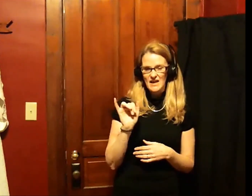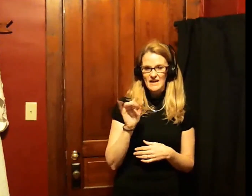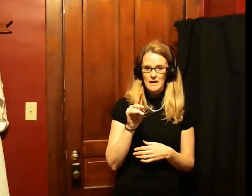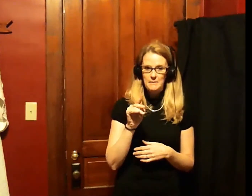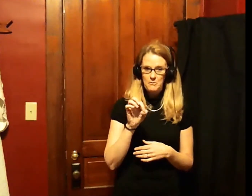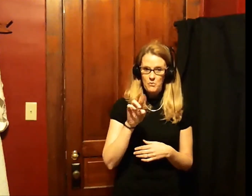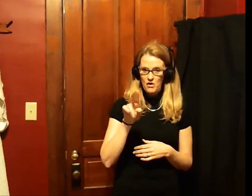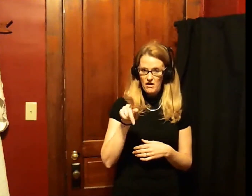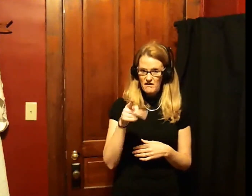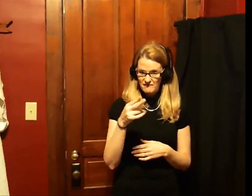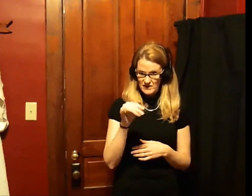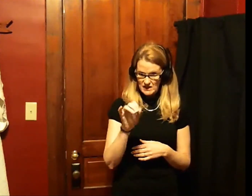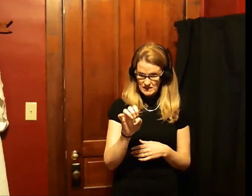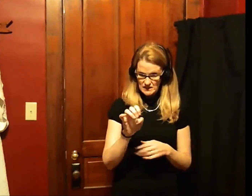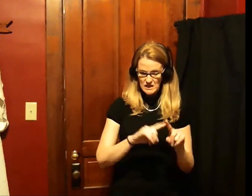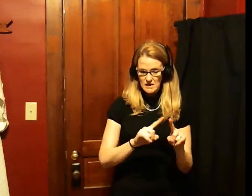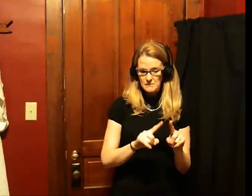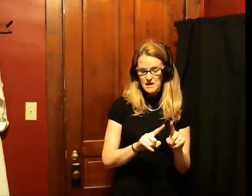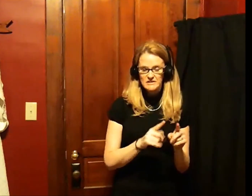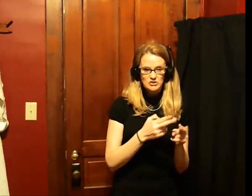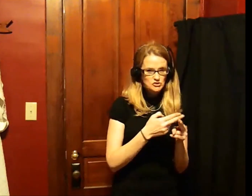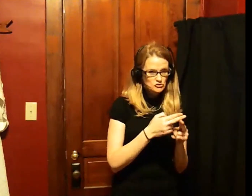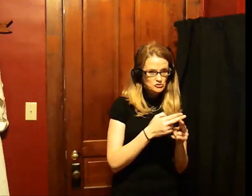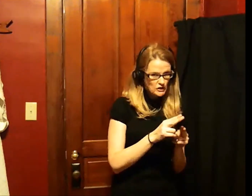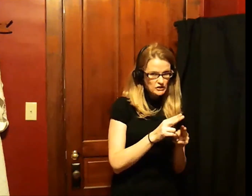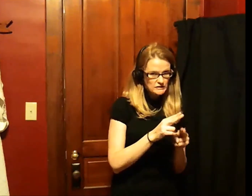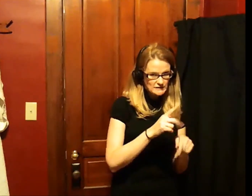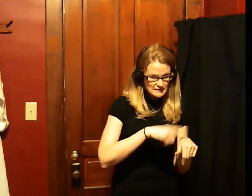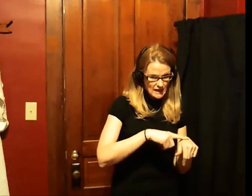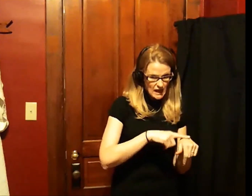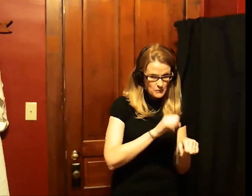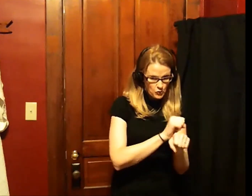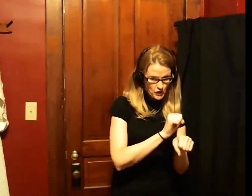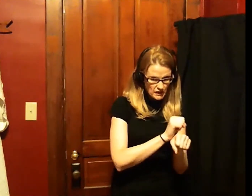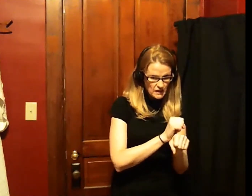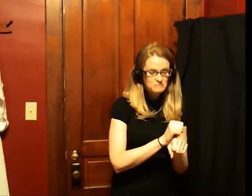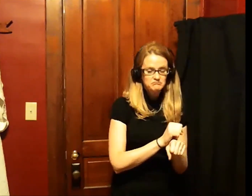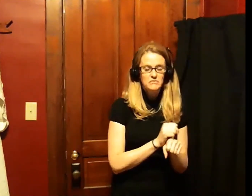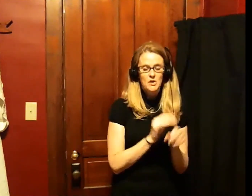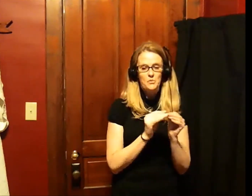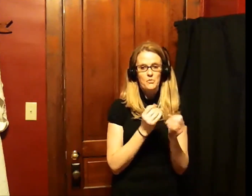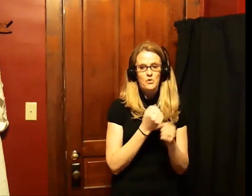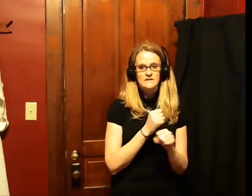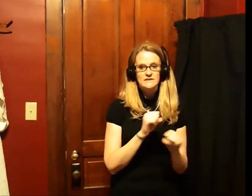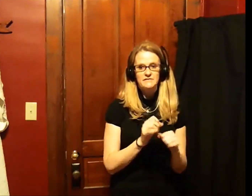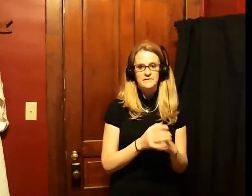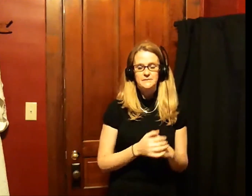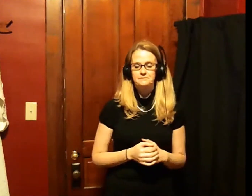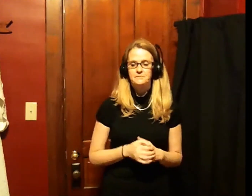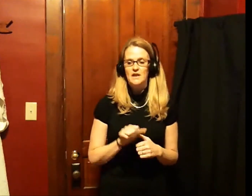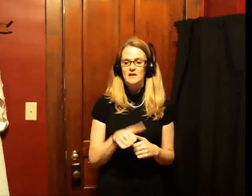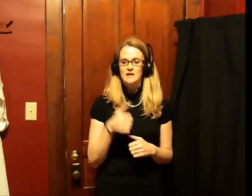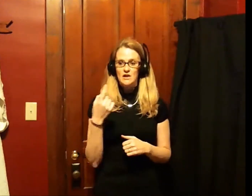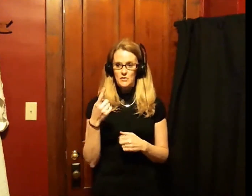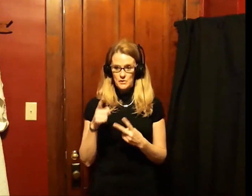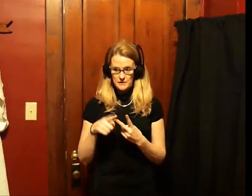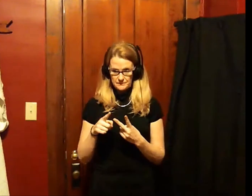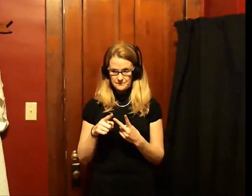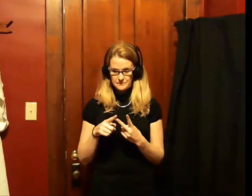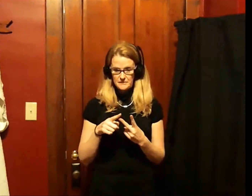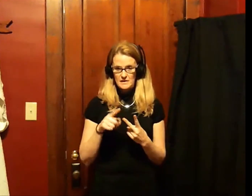synthetic narcotic similar to morphine, but it's shorter acting and much safer. You will also receive